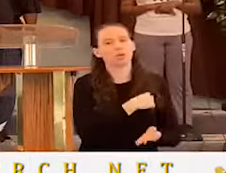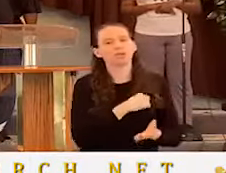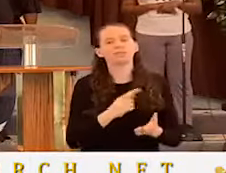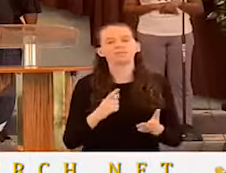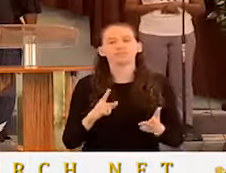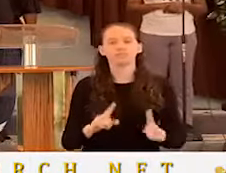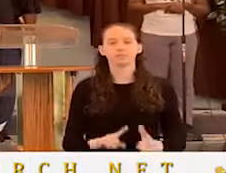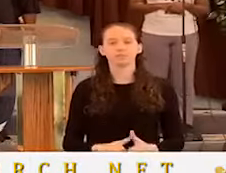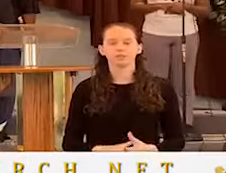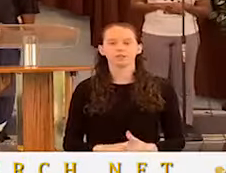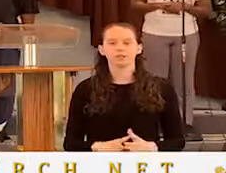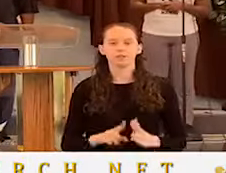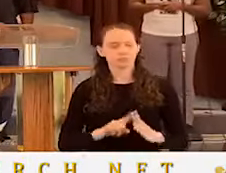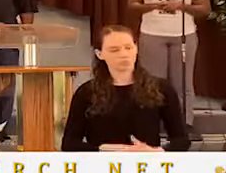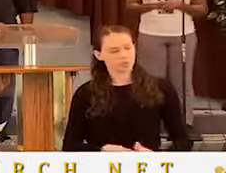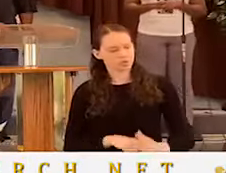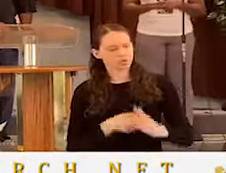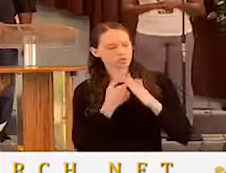SDC